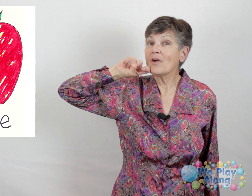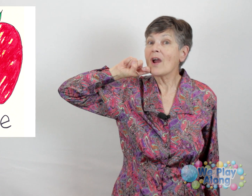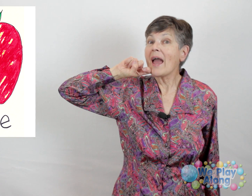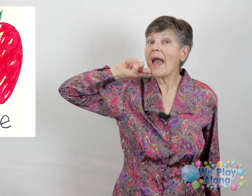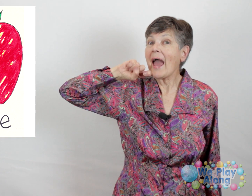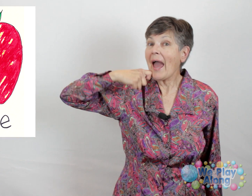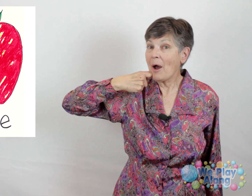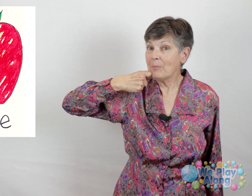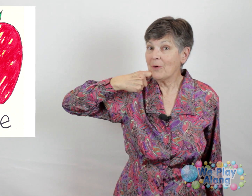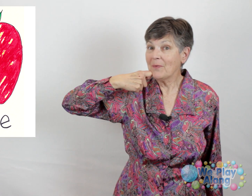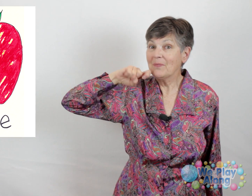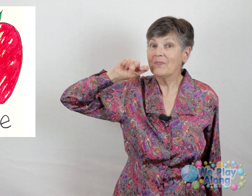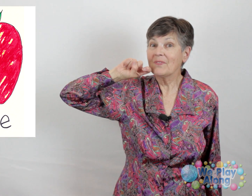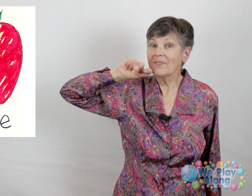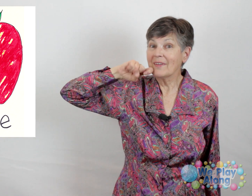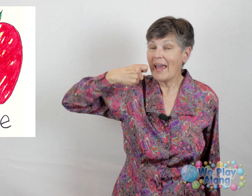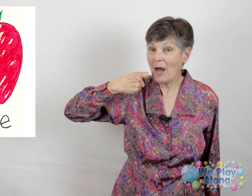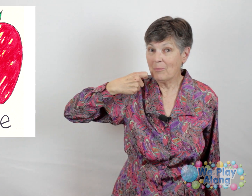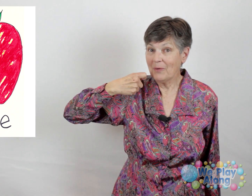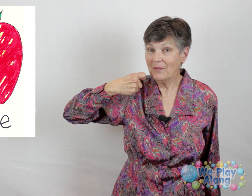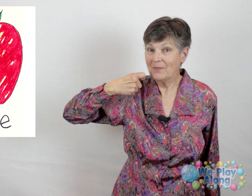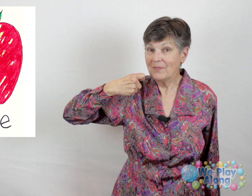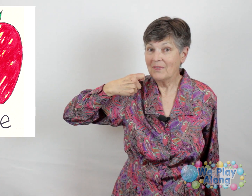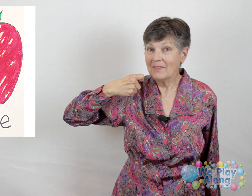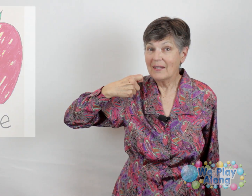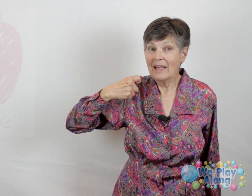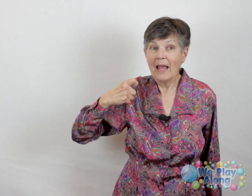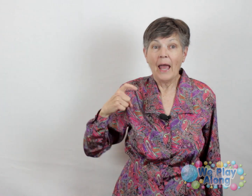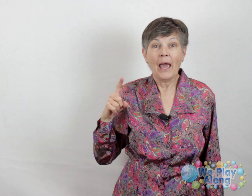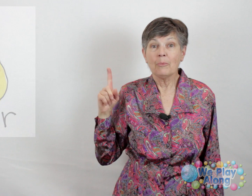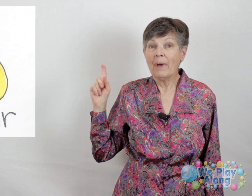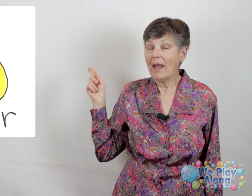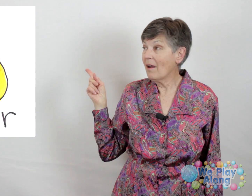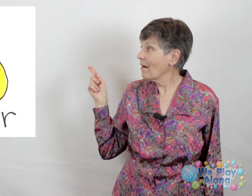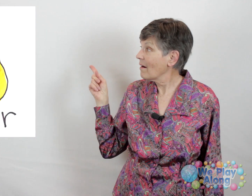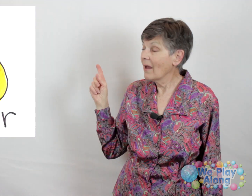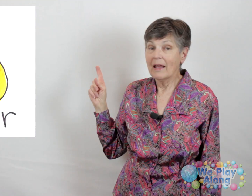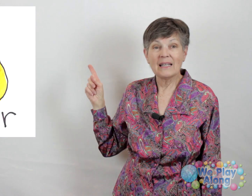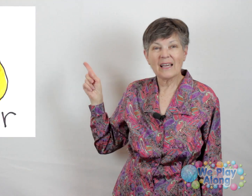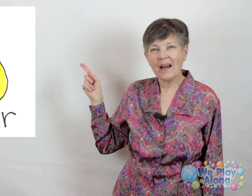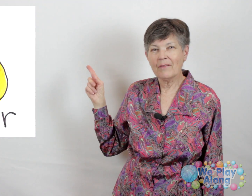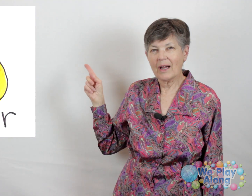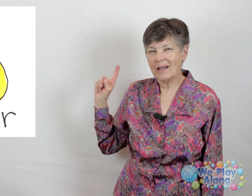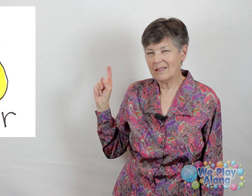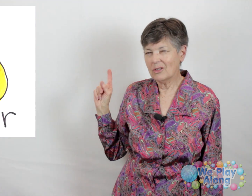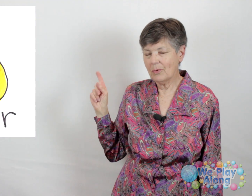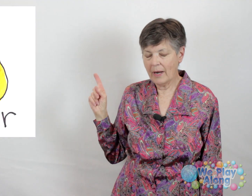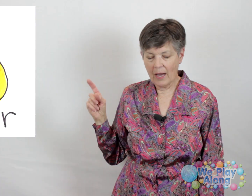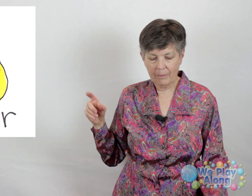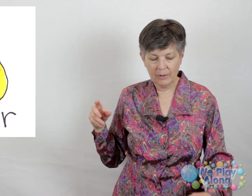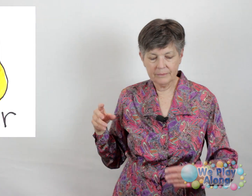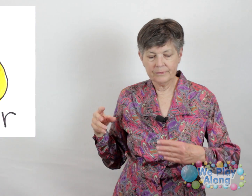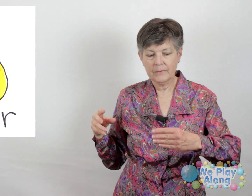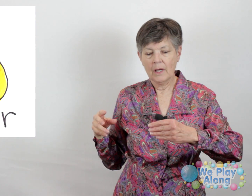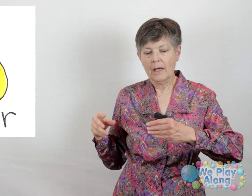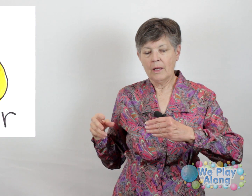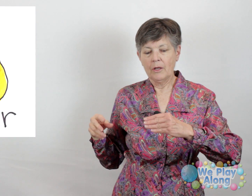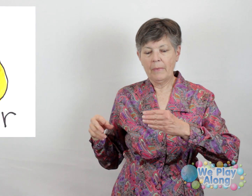for apple. Apple. And pear is kind of a cousin to an apple. You make